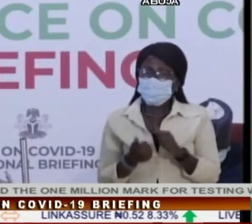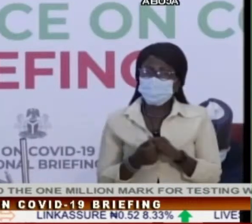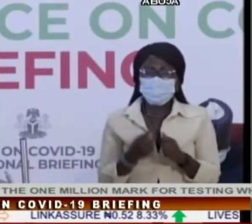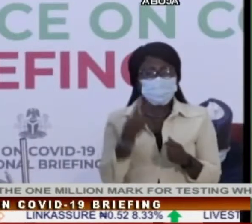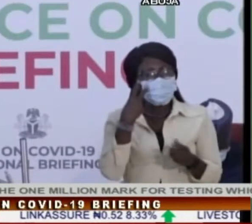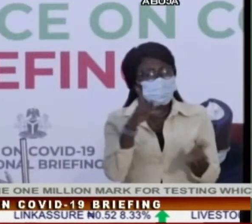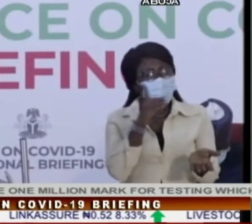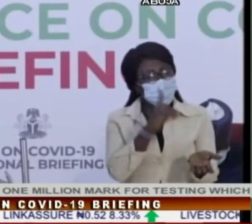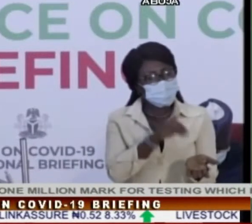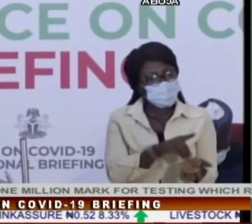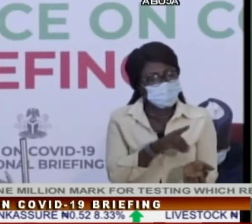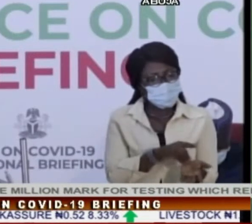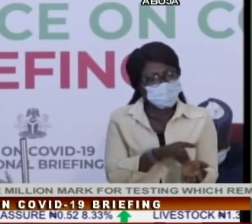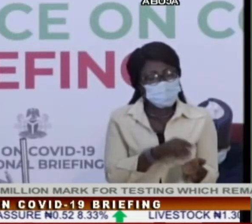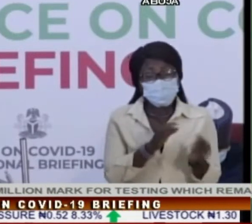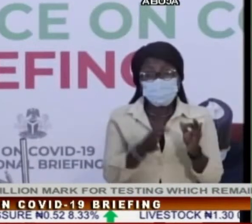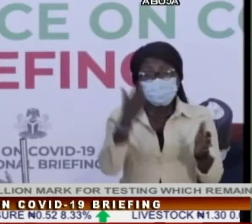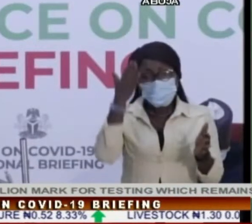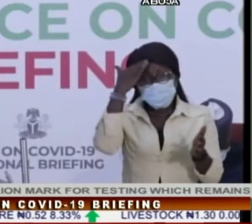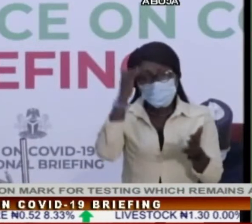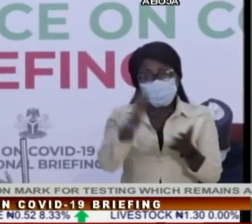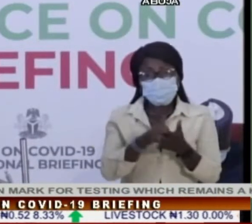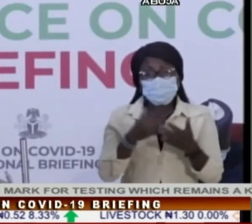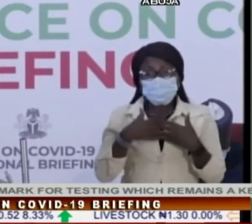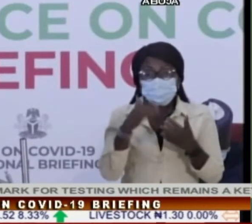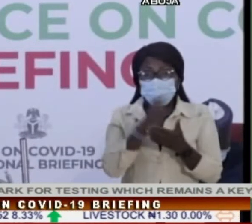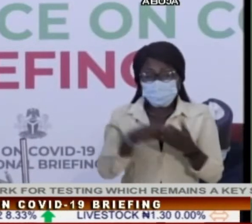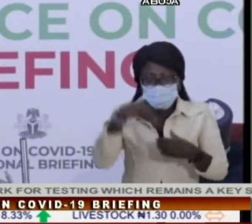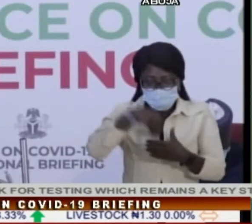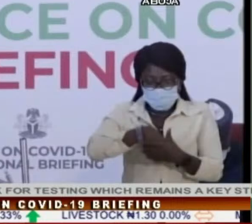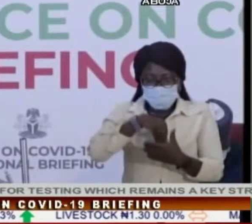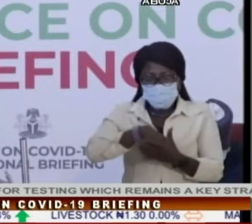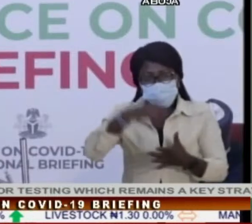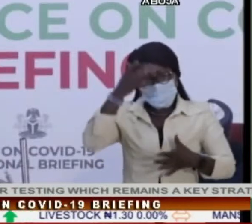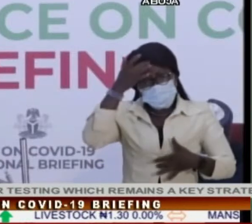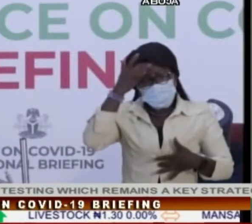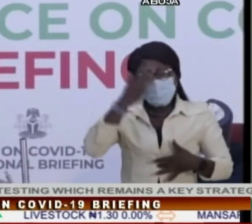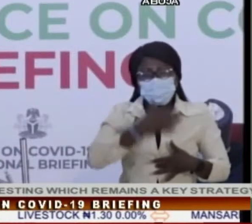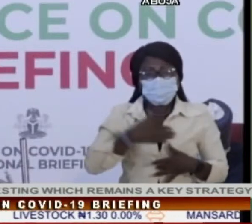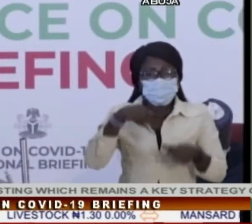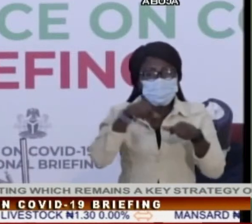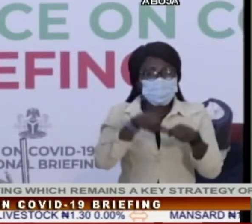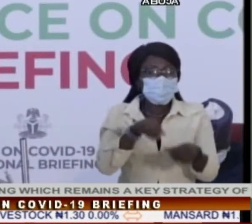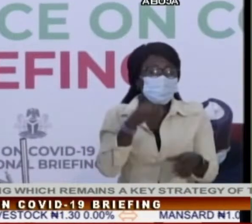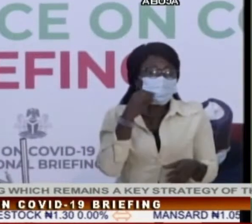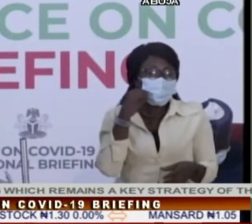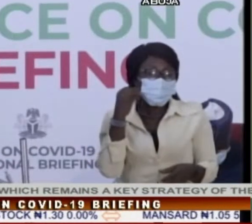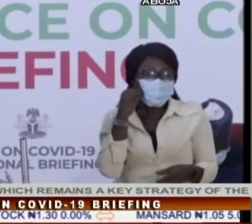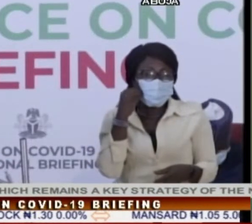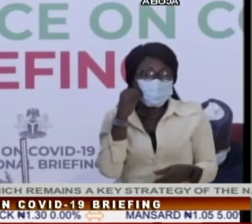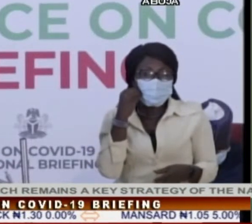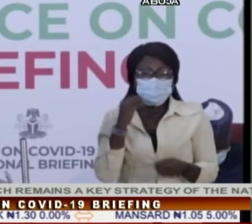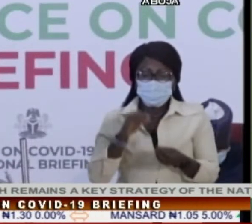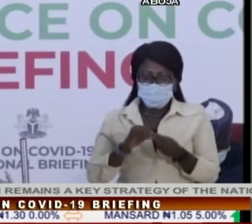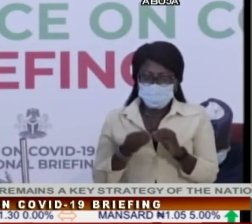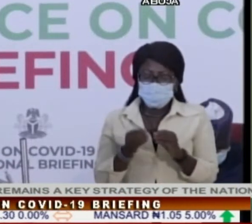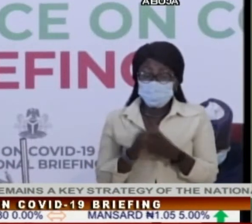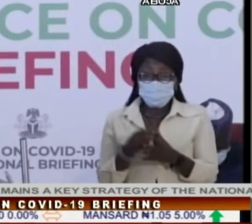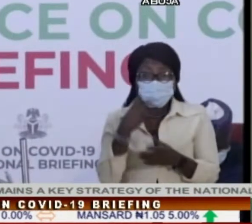home. The numbers we are seeing now are the sort of numbers that we were afraid of seeing back in March,